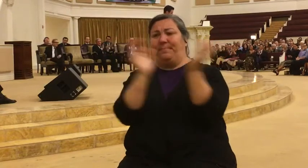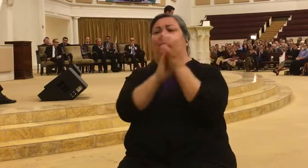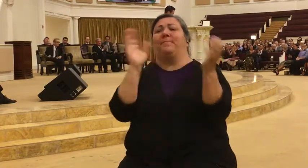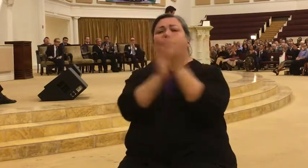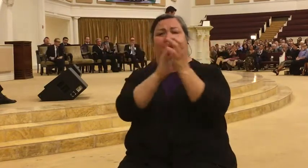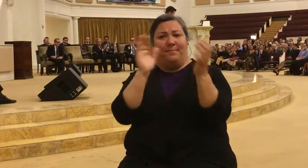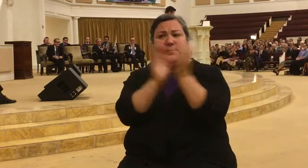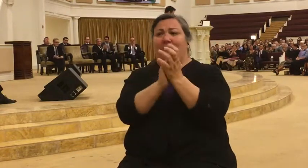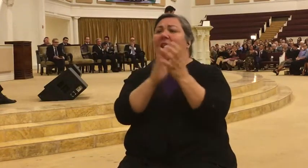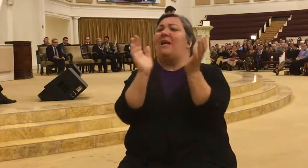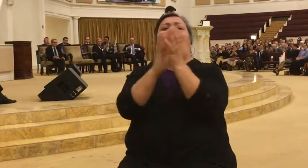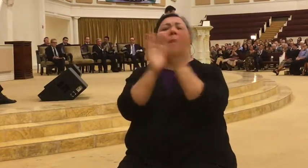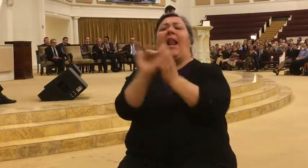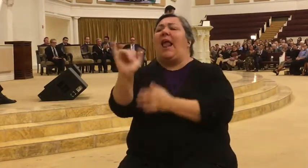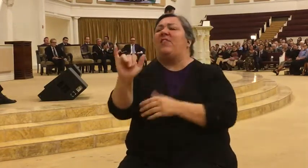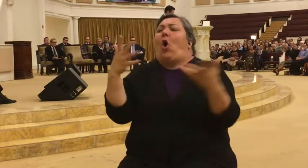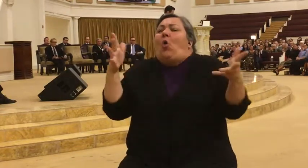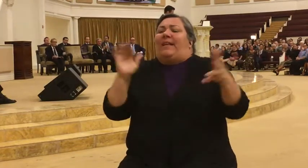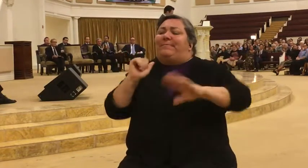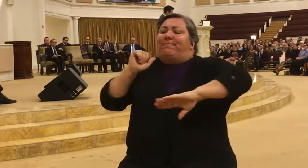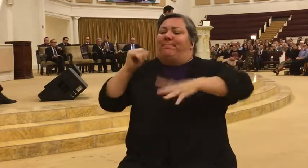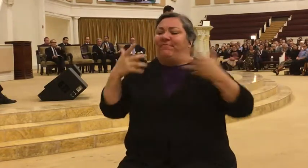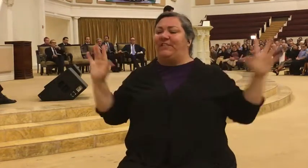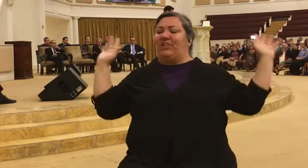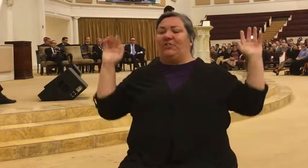Like it's already done.